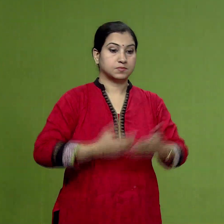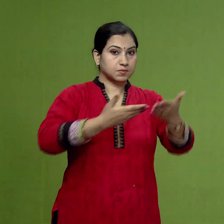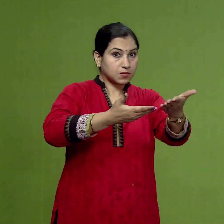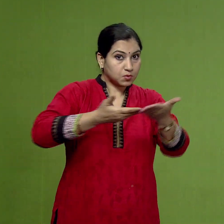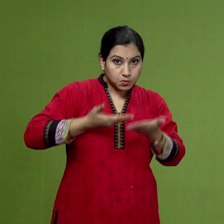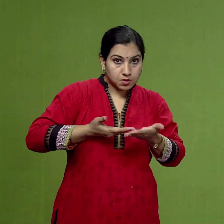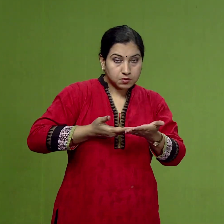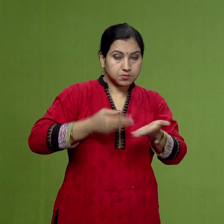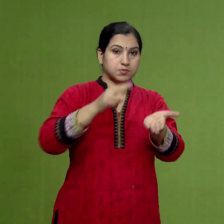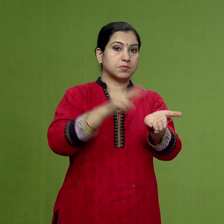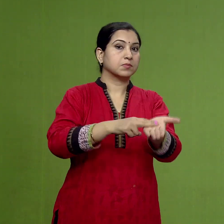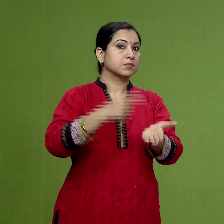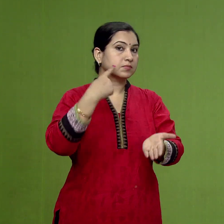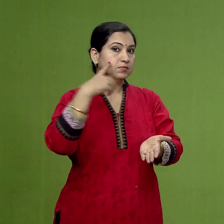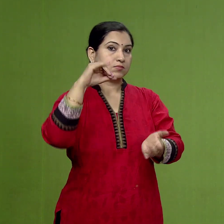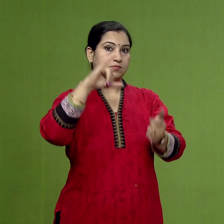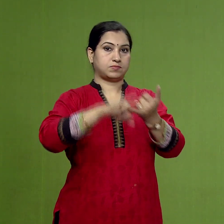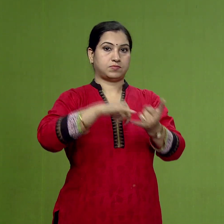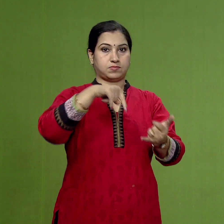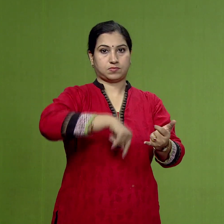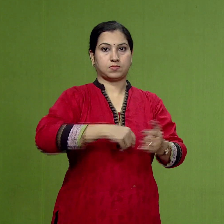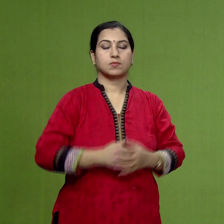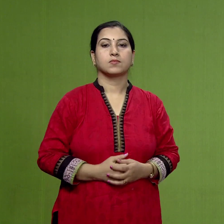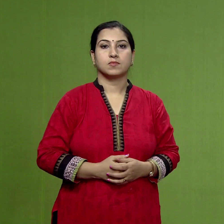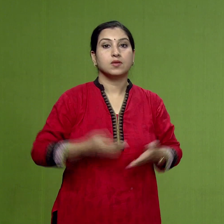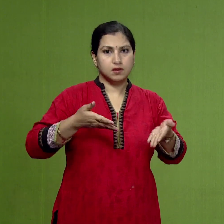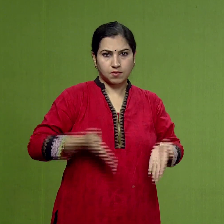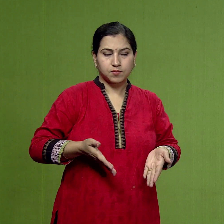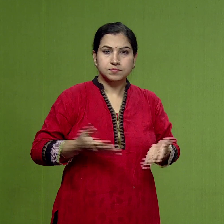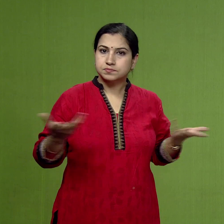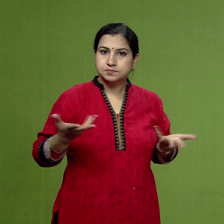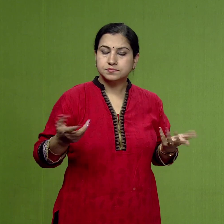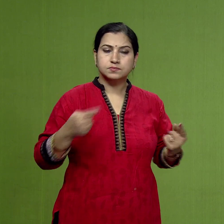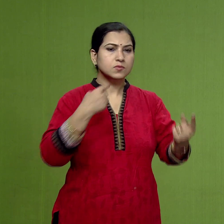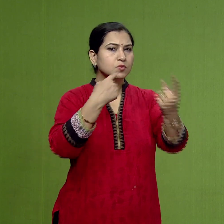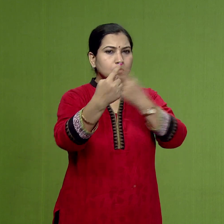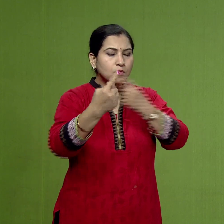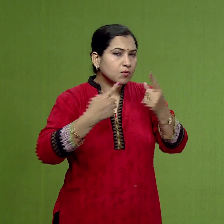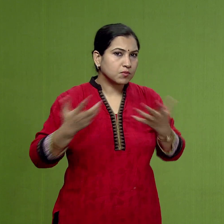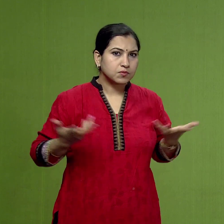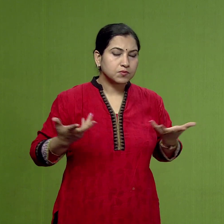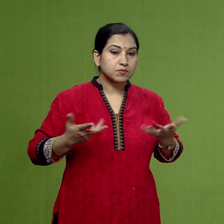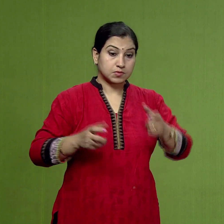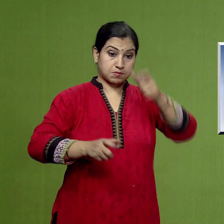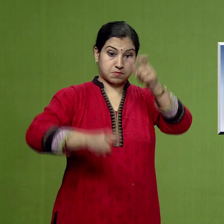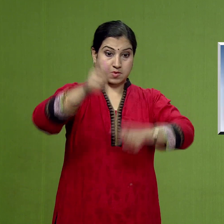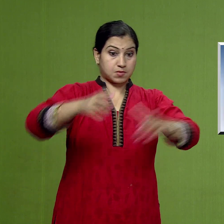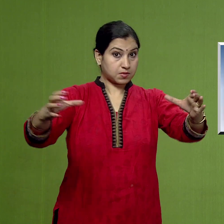Welcome to the NIOS. Now, we are going to learn about population as